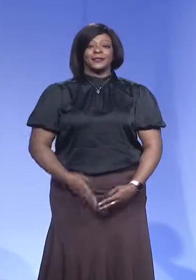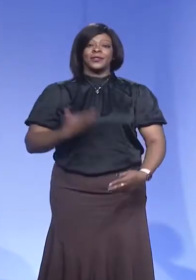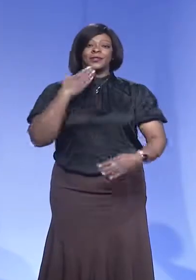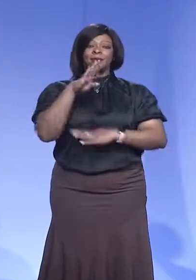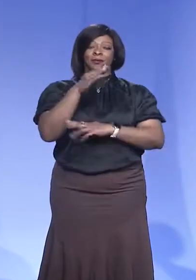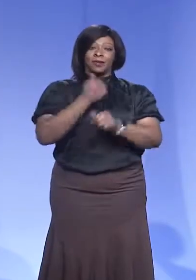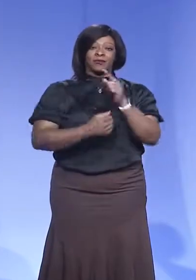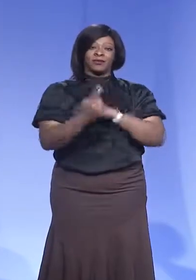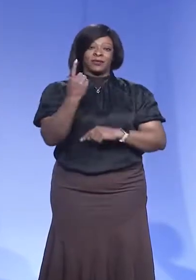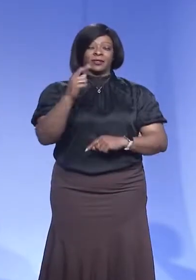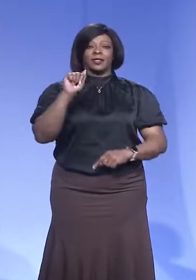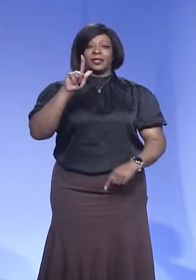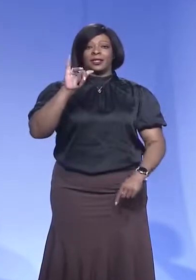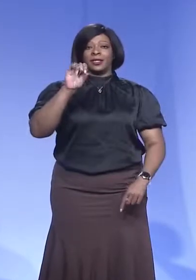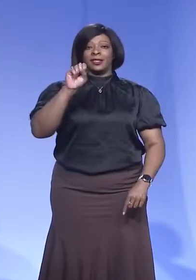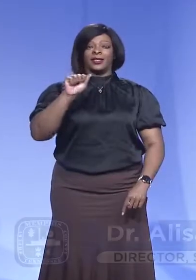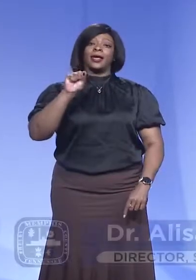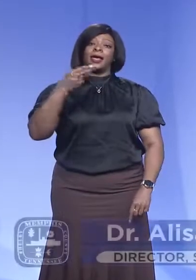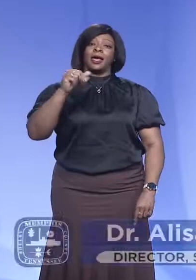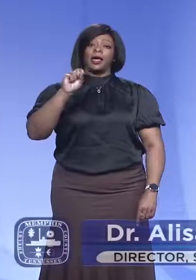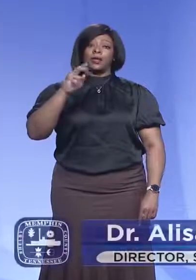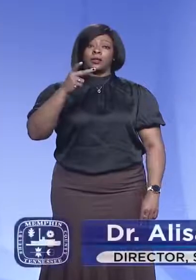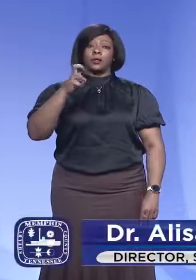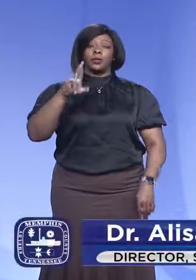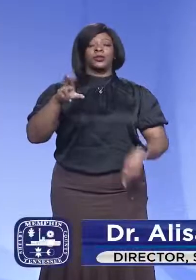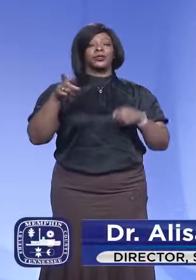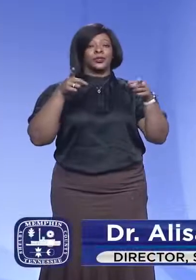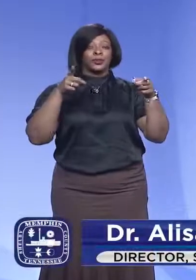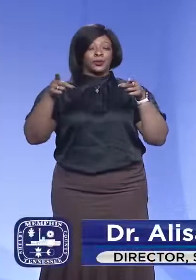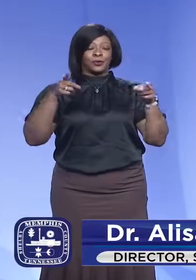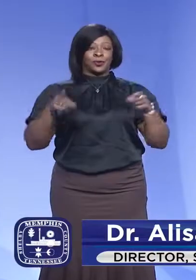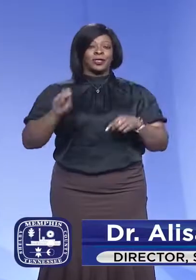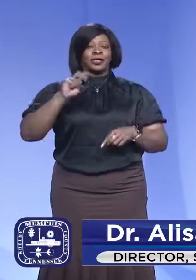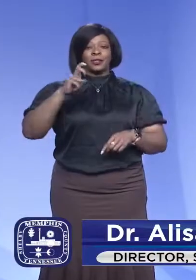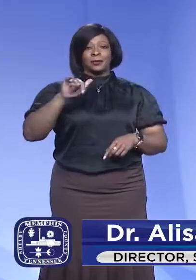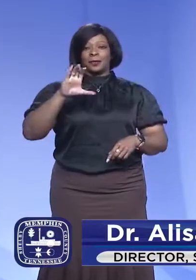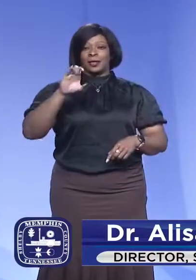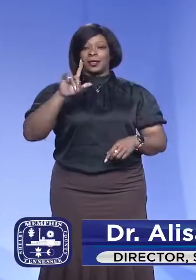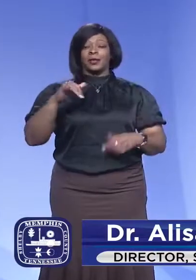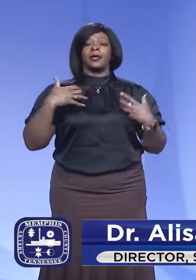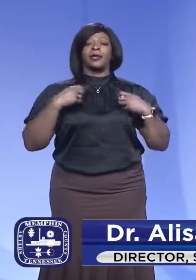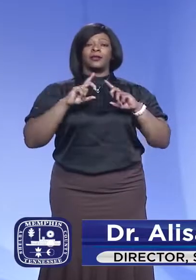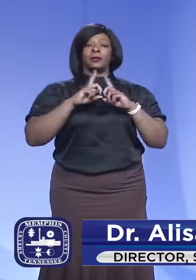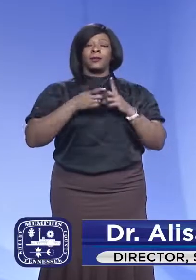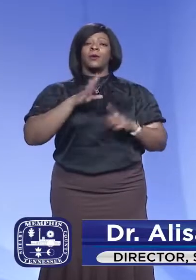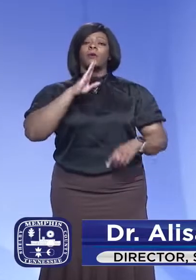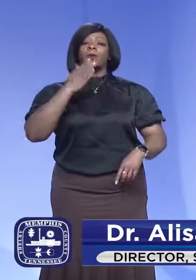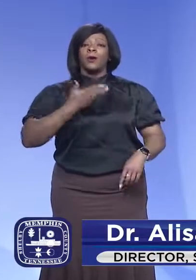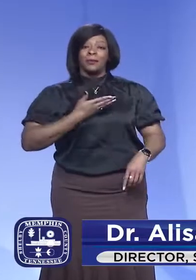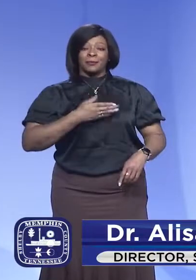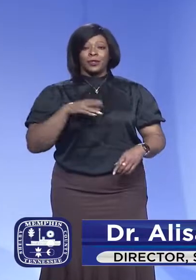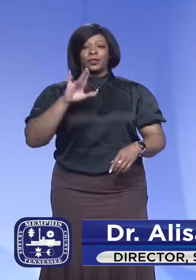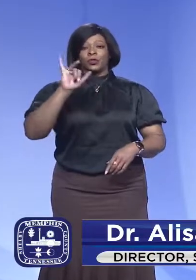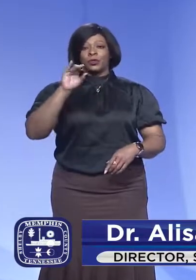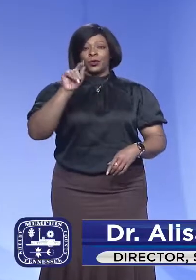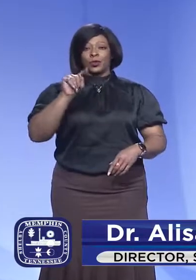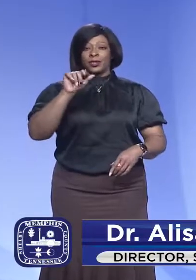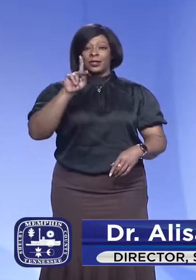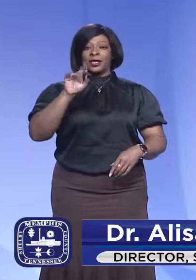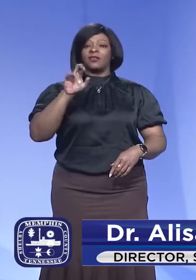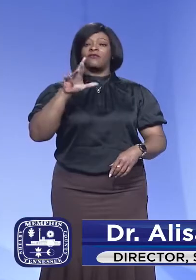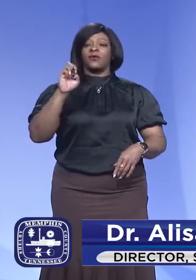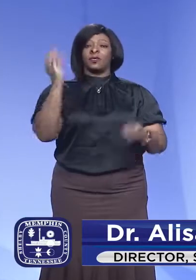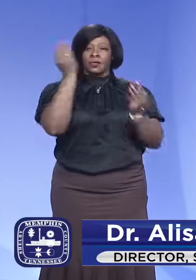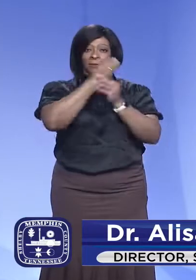Good afternoon, everyone. Alisa, Haushalter, Director of the Shelby County Health Department, and welcome to the Joint Task Force update. I